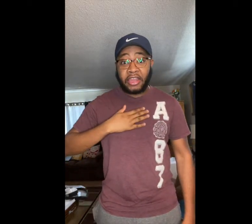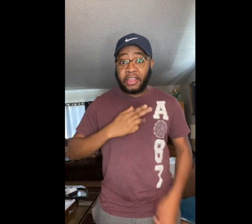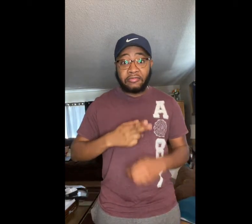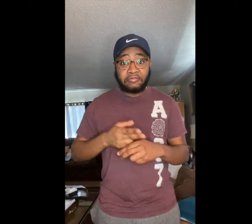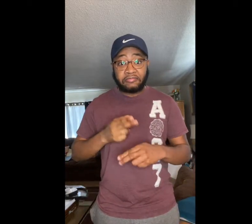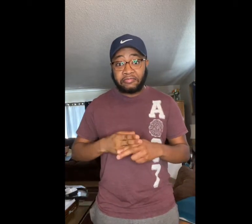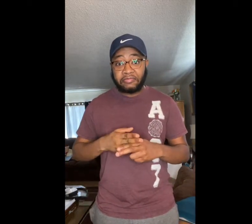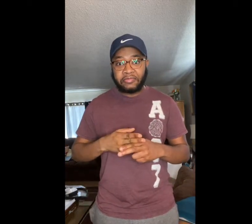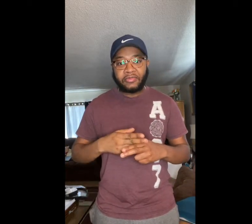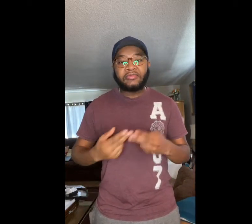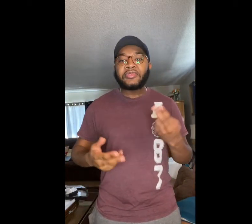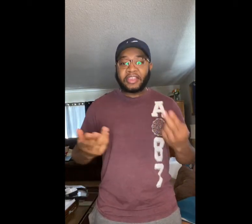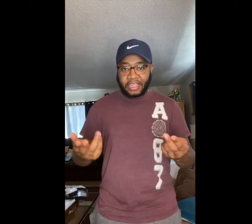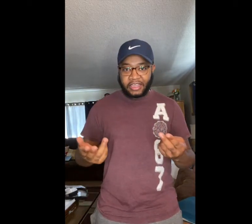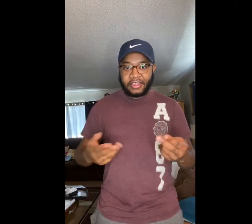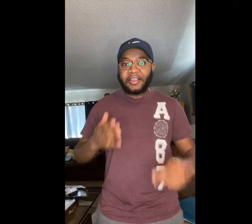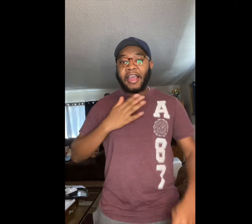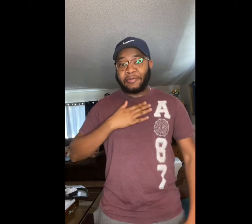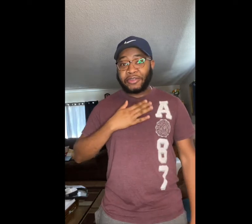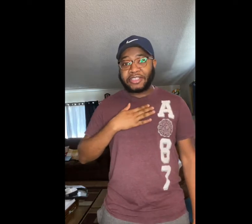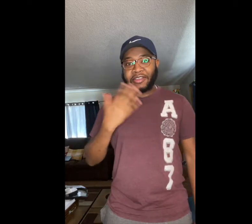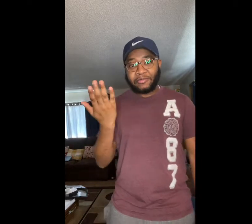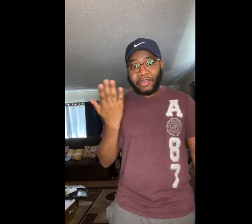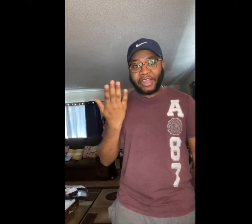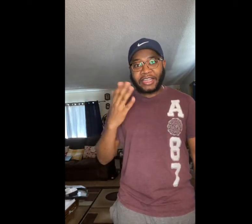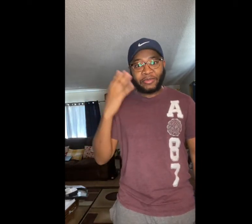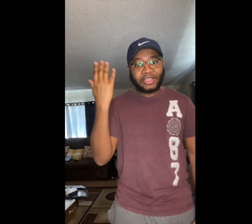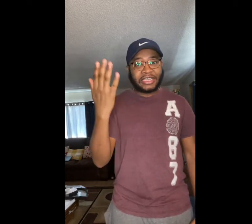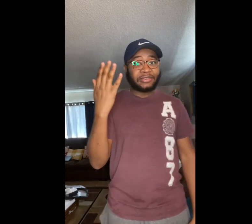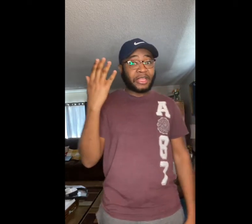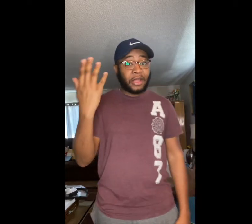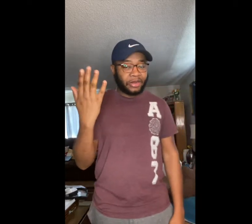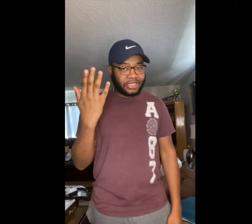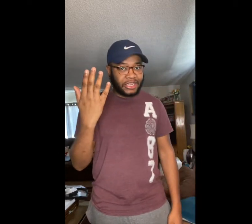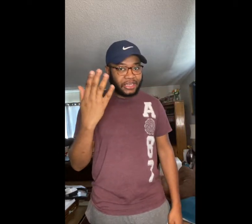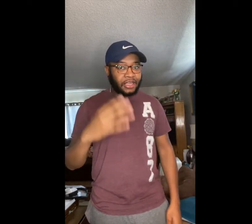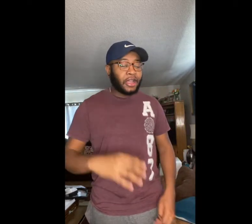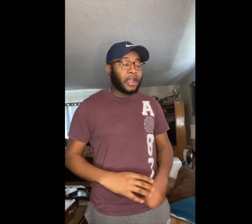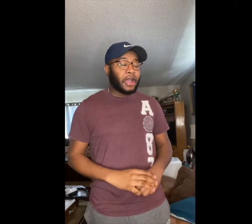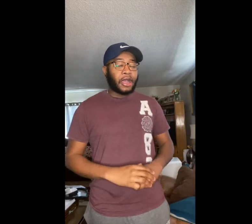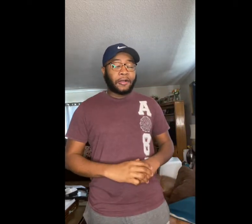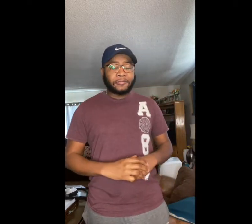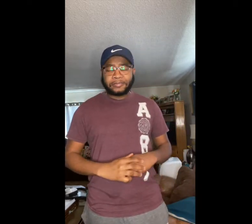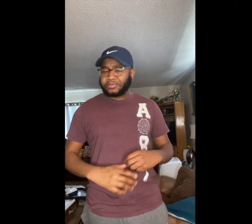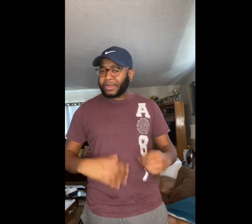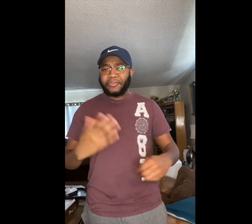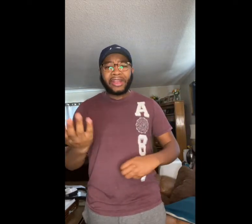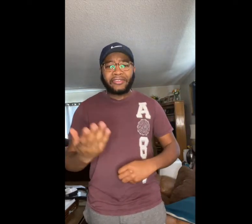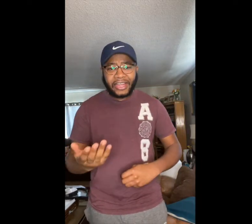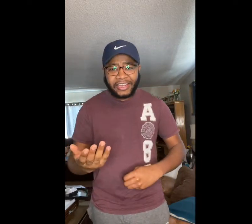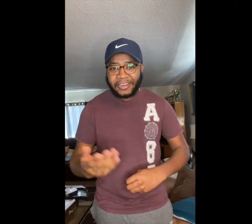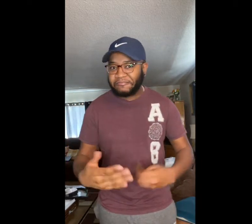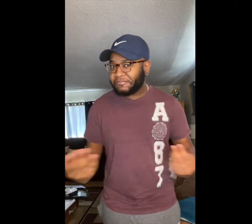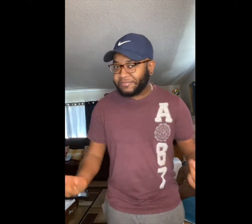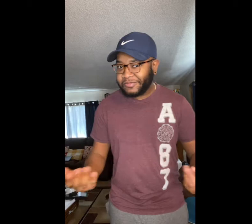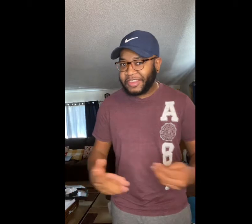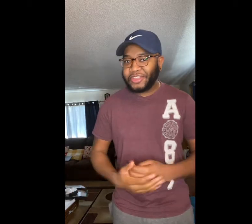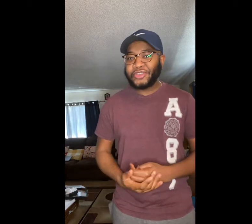name, yeah, I'm using my right hand because that's my dominant hand. If you're left handed, you would